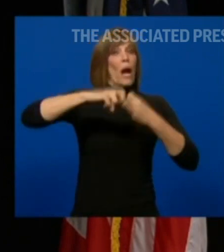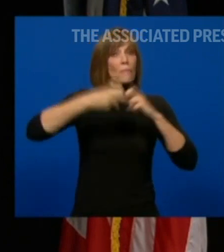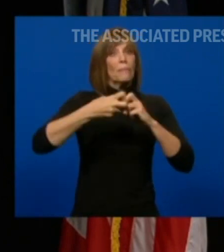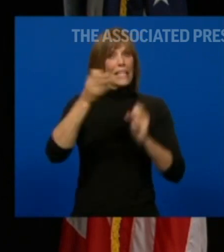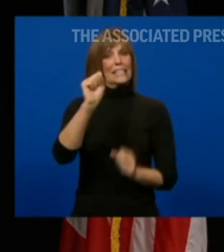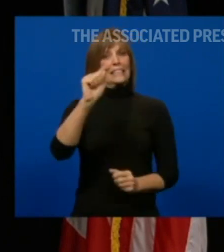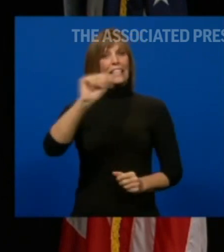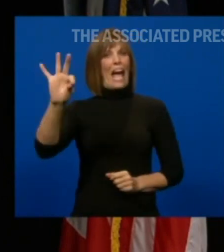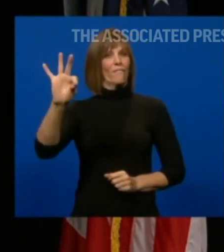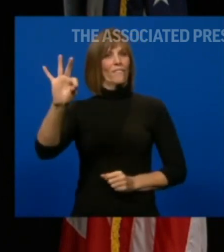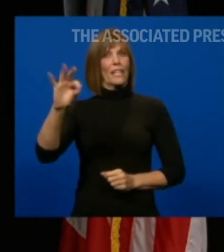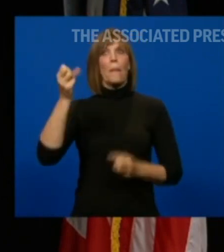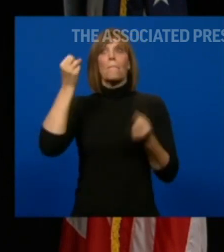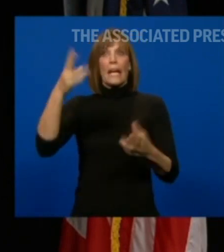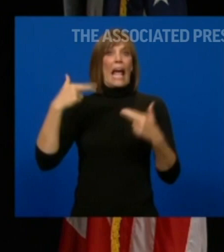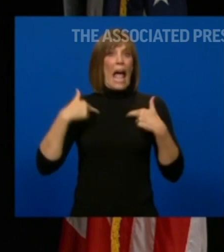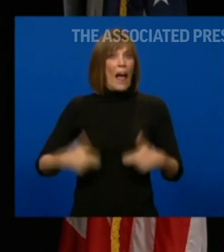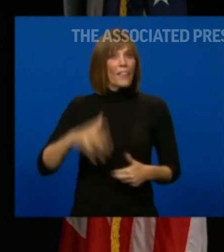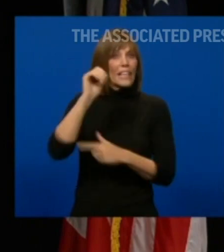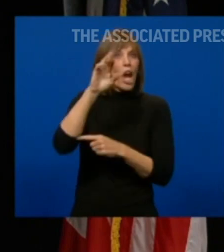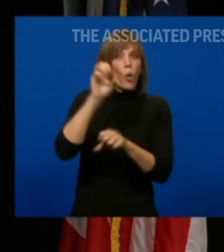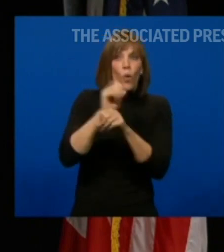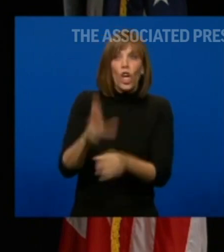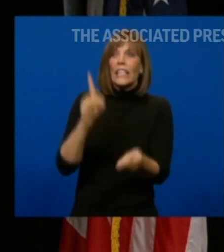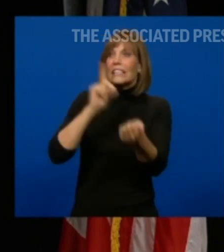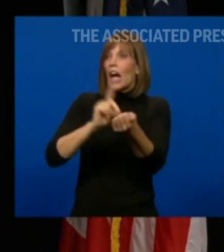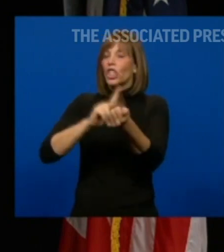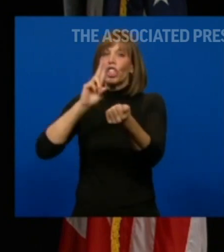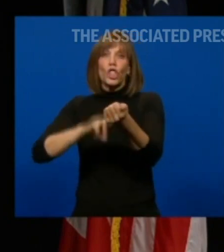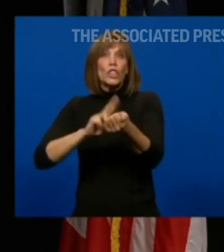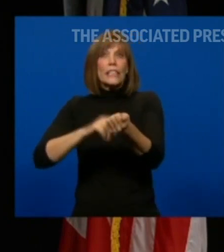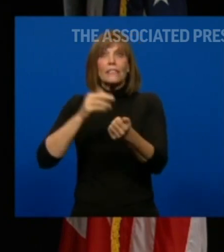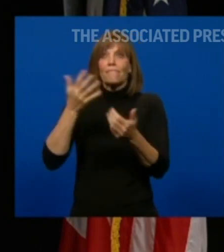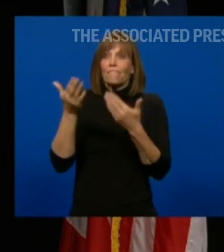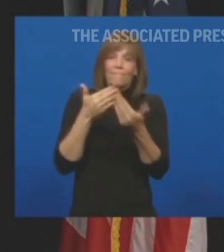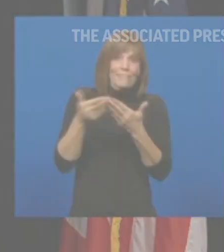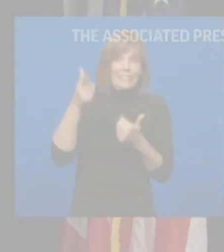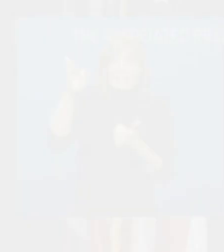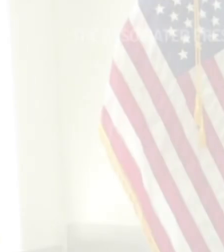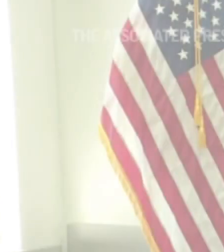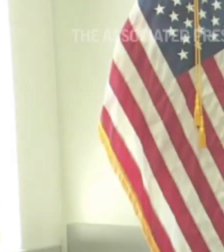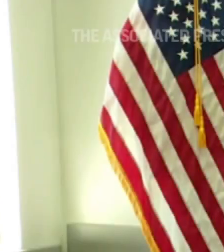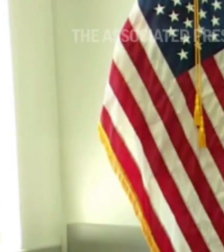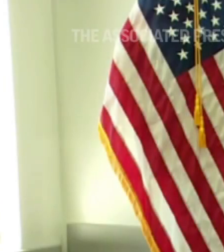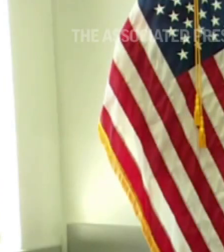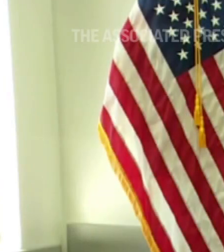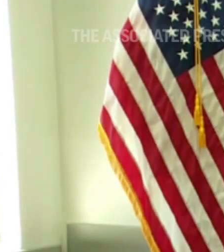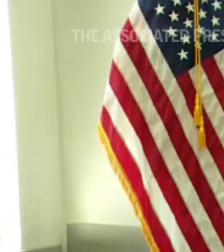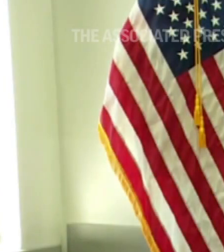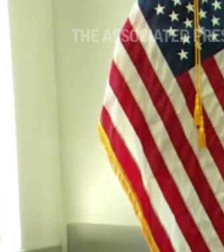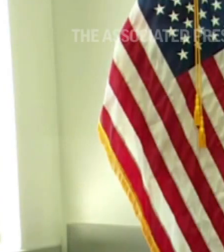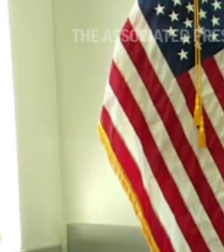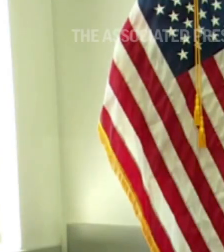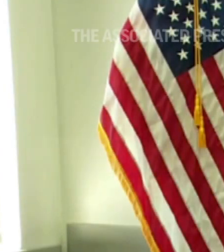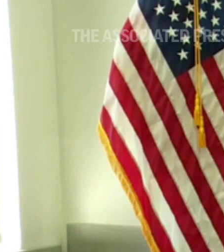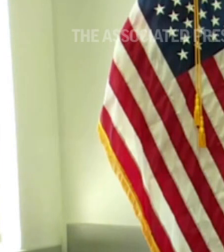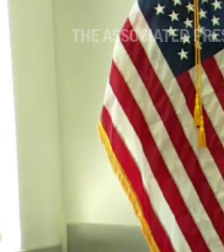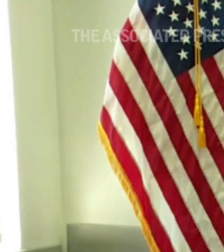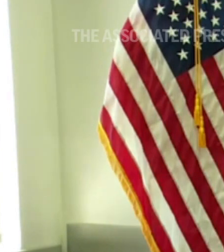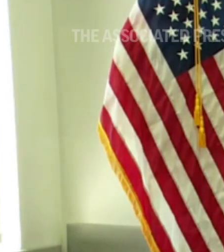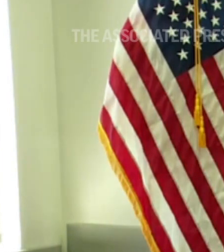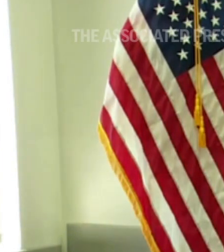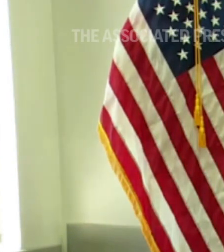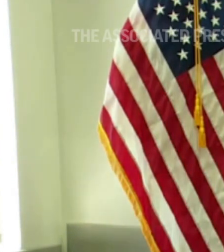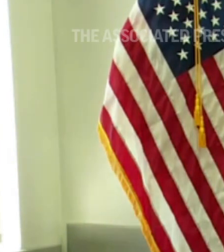some health care workers may be sick or in quarantine or caring for other family members. We now have in place multiple systems